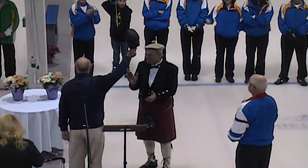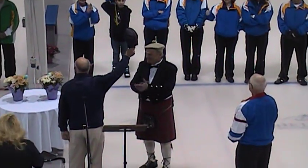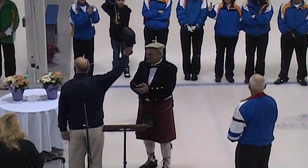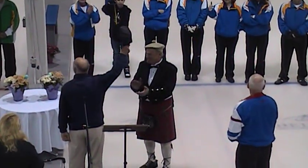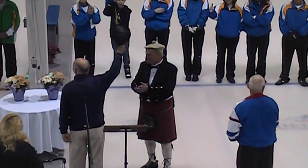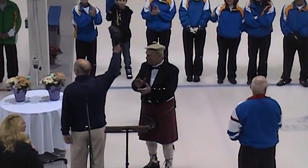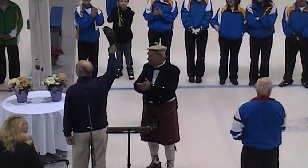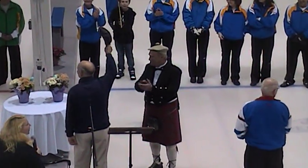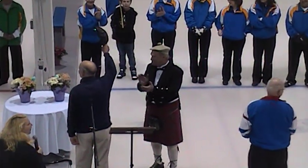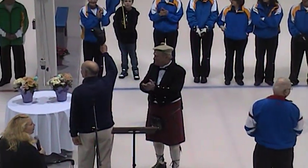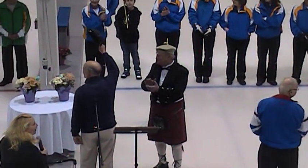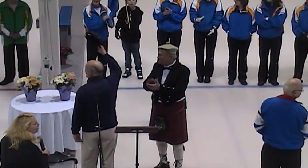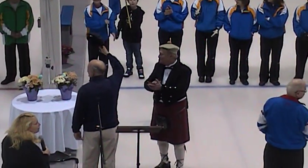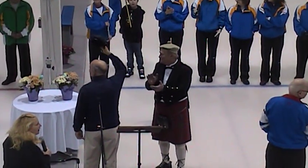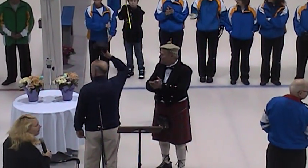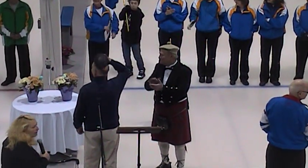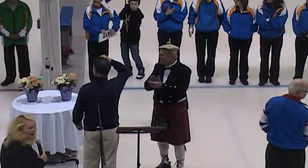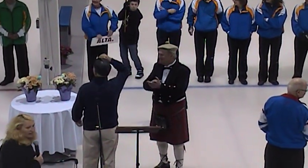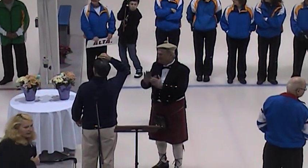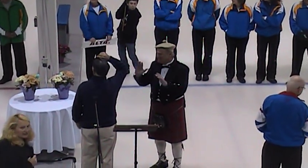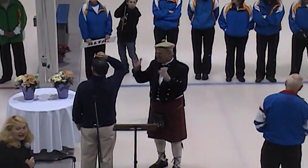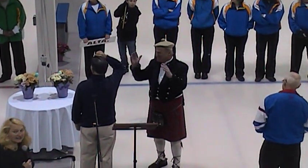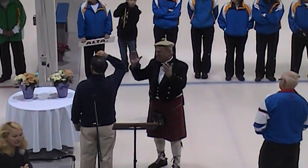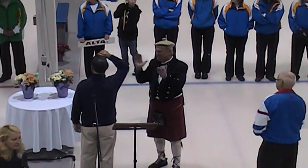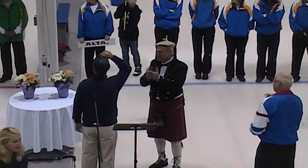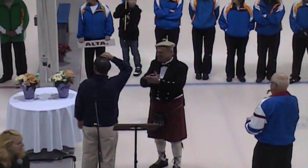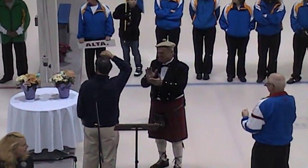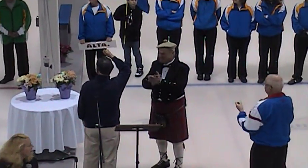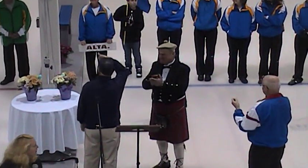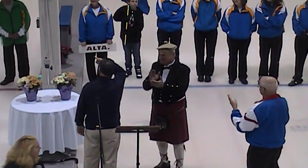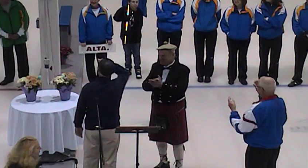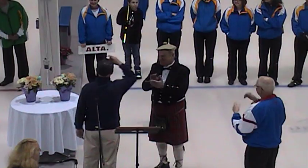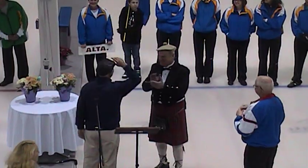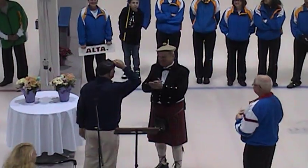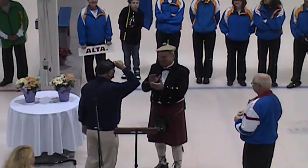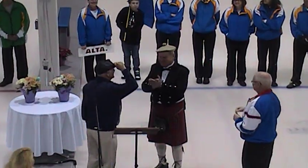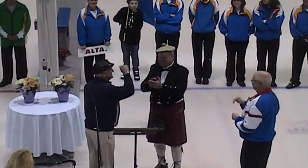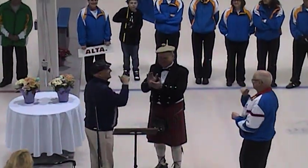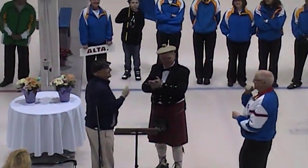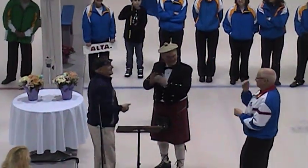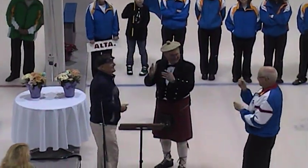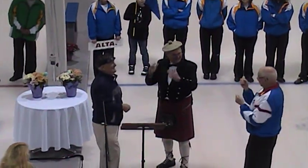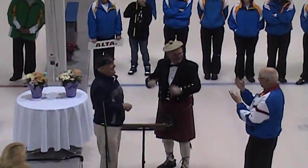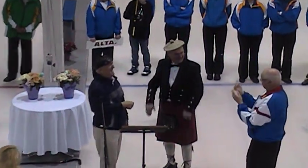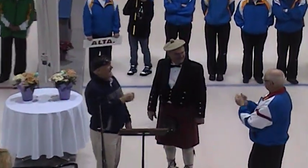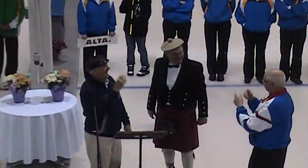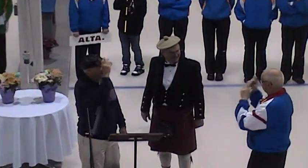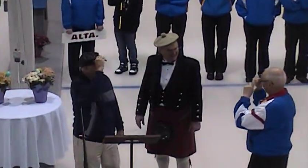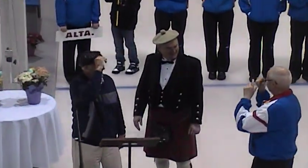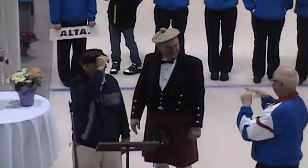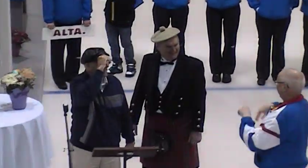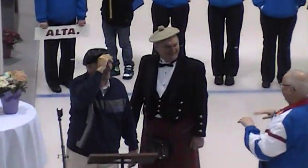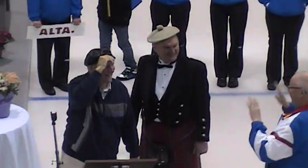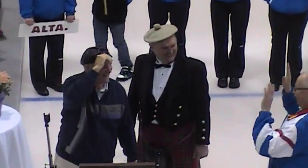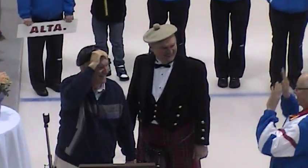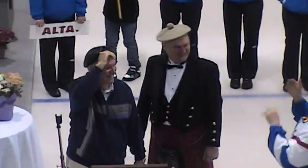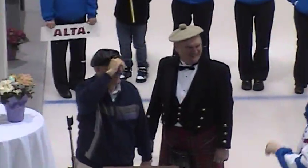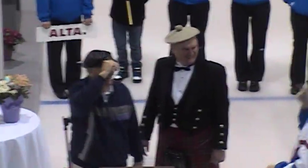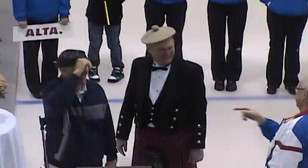guy that you should really congratulate for having the legacy to have these events. You know,